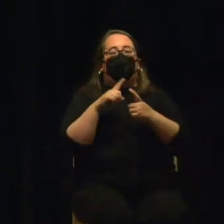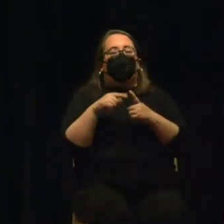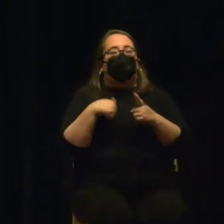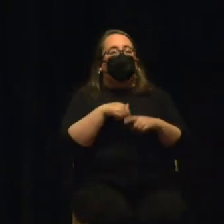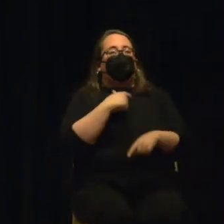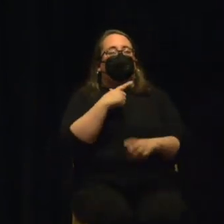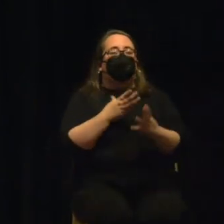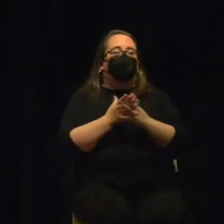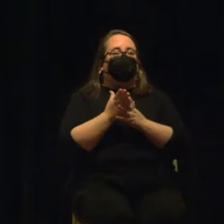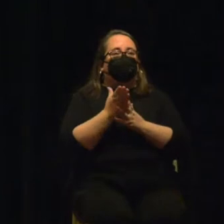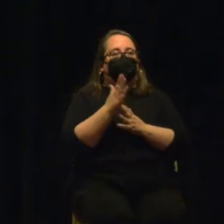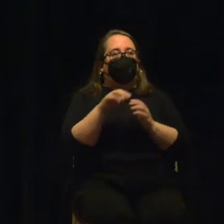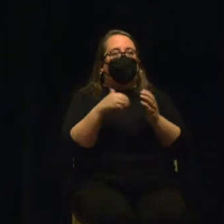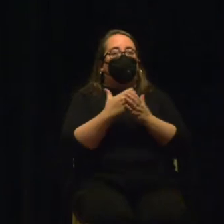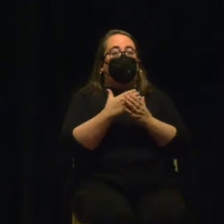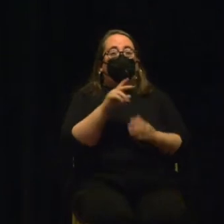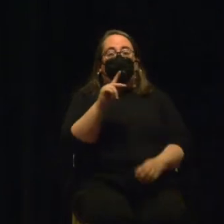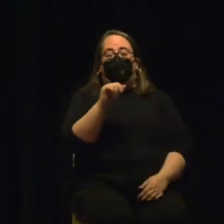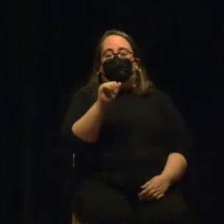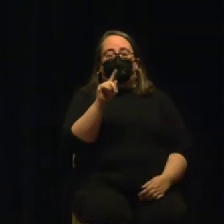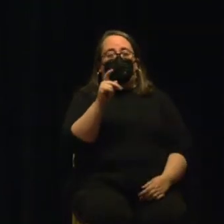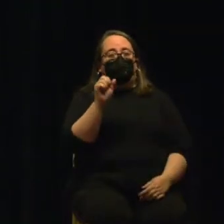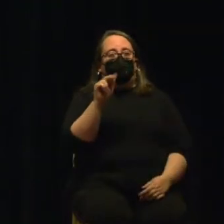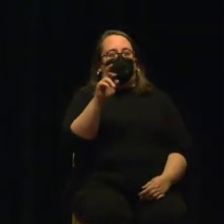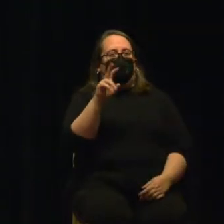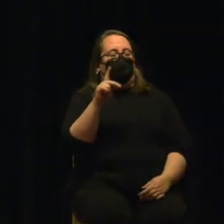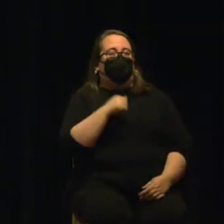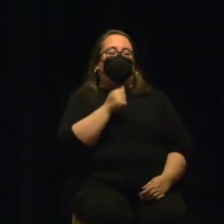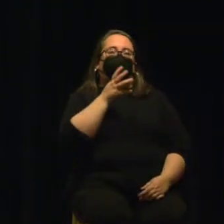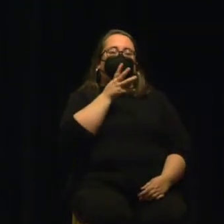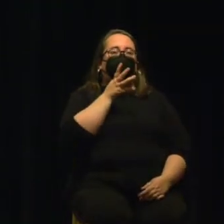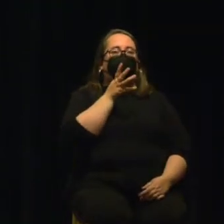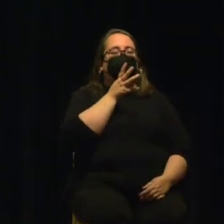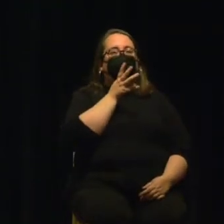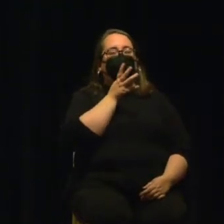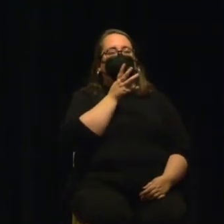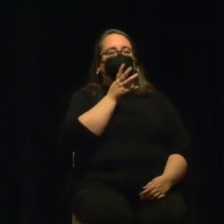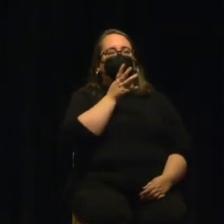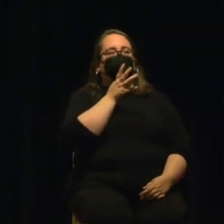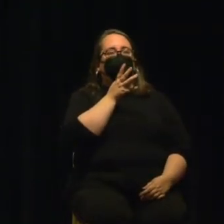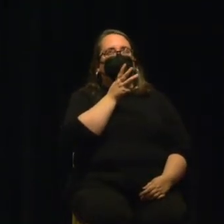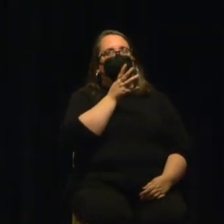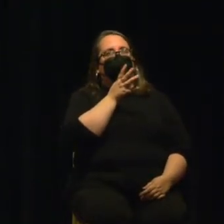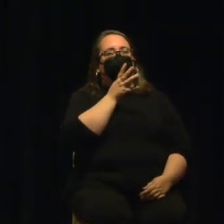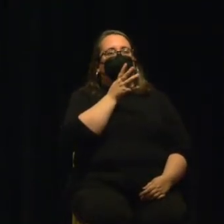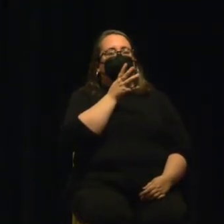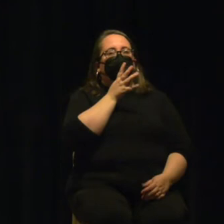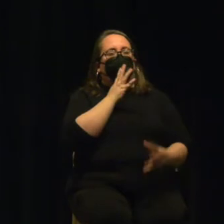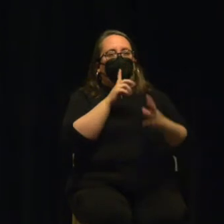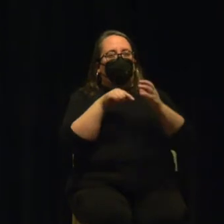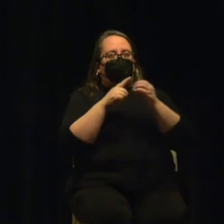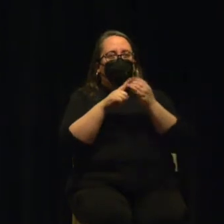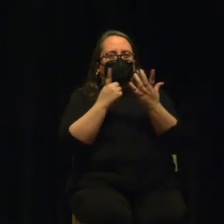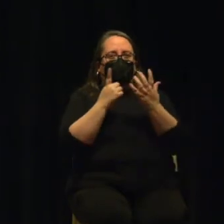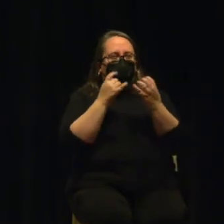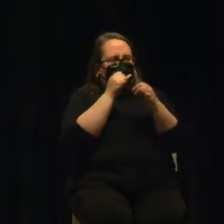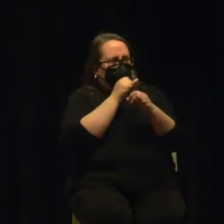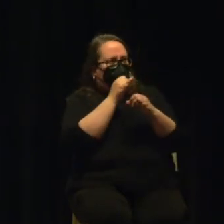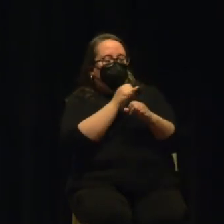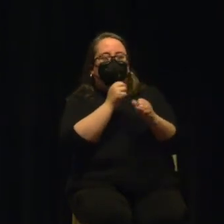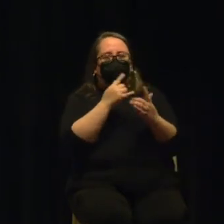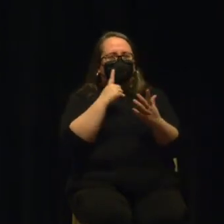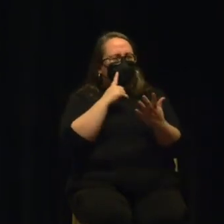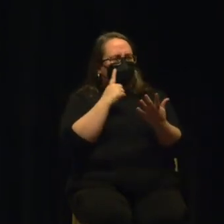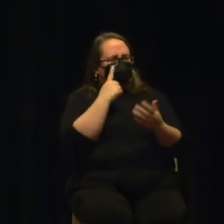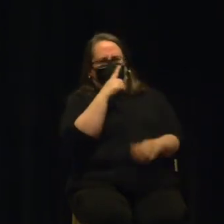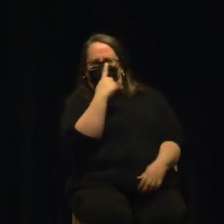went through all of the Kaepernick stuff, my mom was just sort of like, she was just talking about, like, what a silly thing. Like, in her mind, she's like,